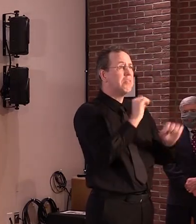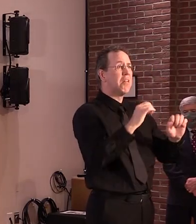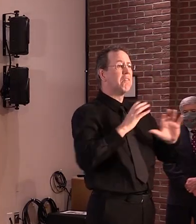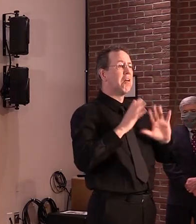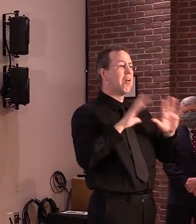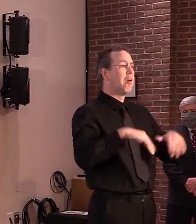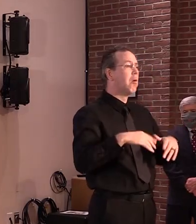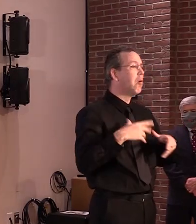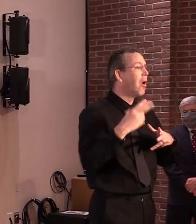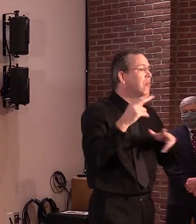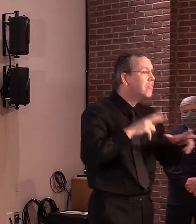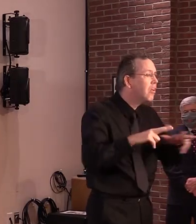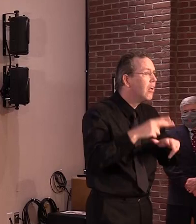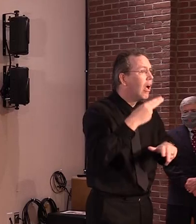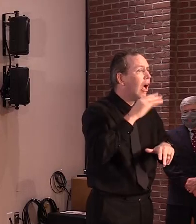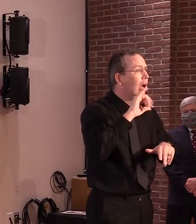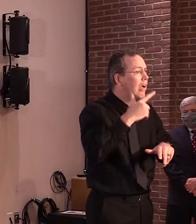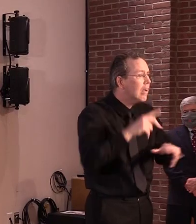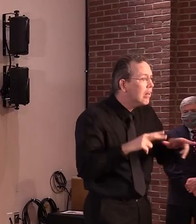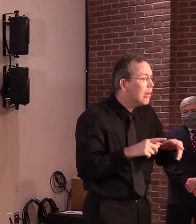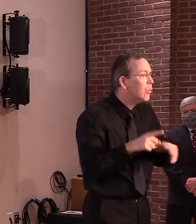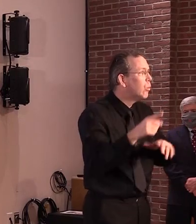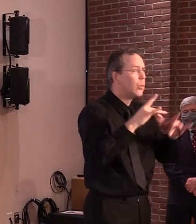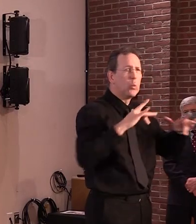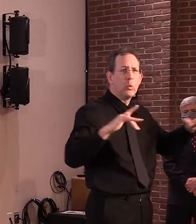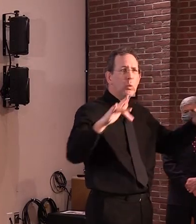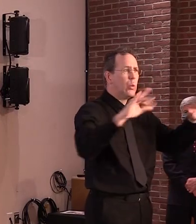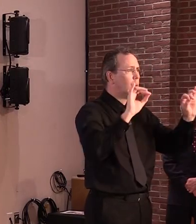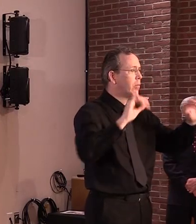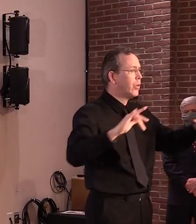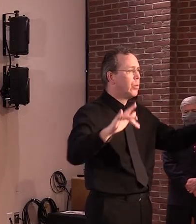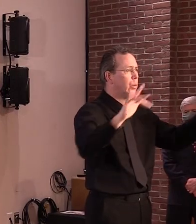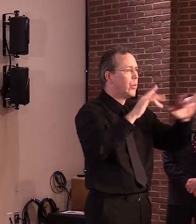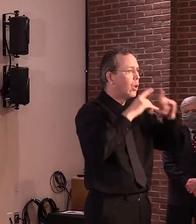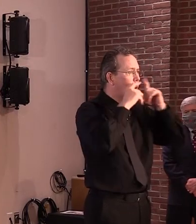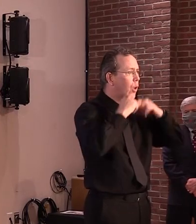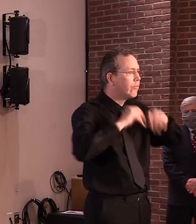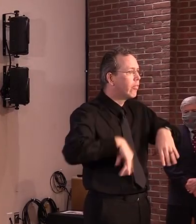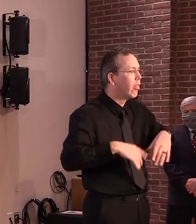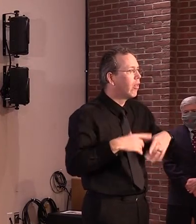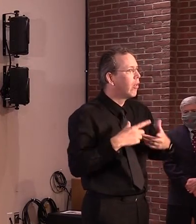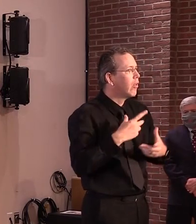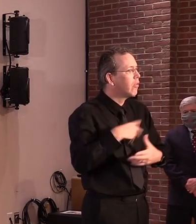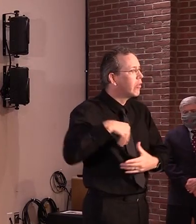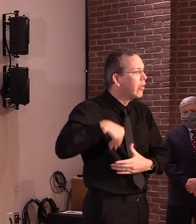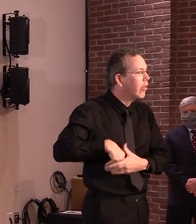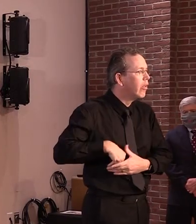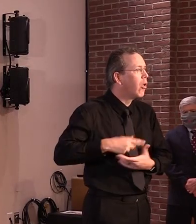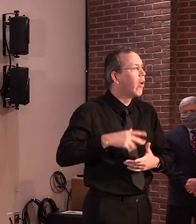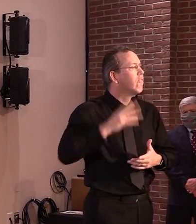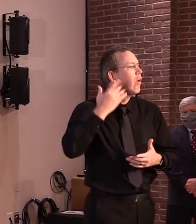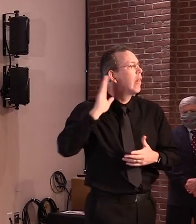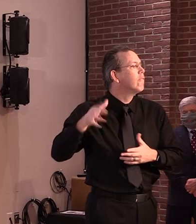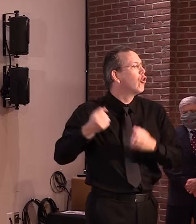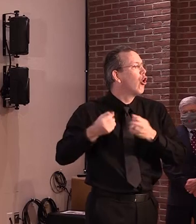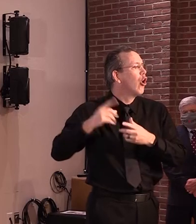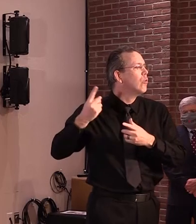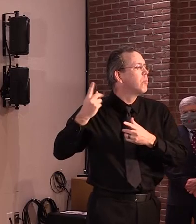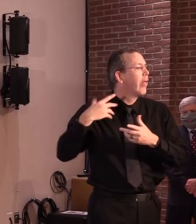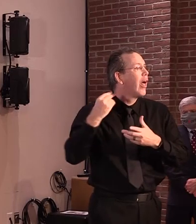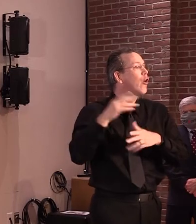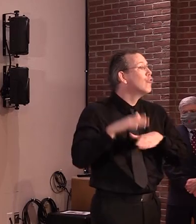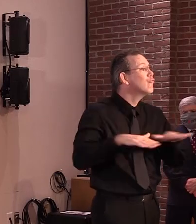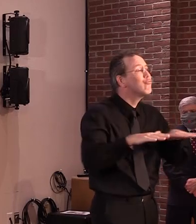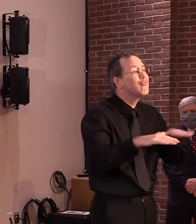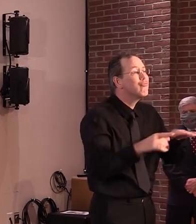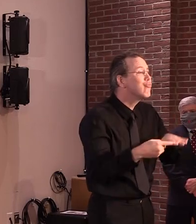and think, I'm in the middle of nowhere, and maybe even forget to pack your facial covering. But then all of a sudden, the trail is narrow, and